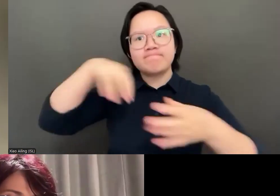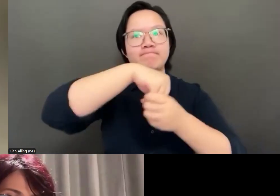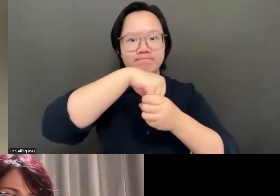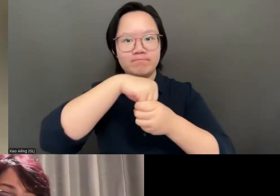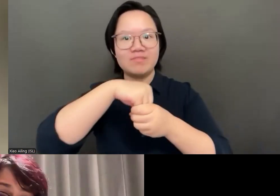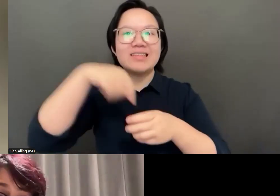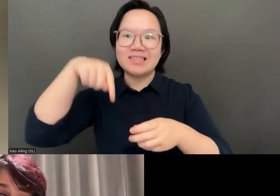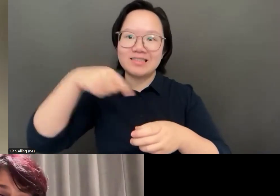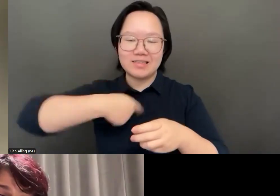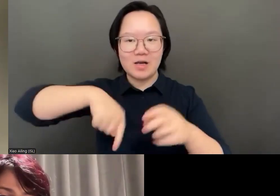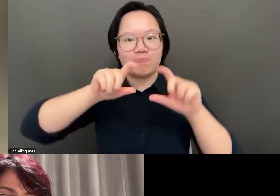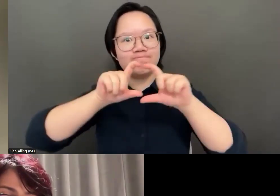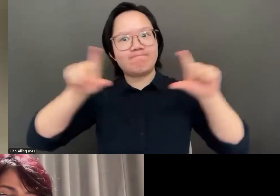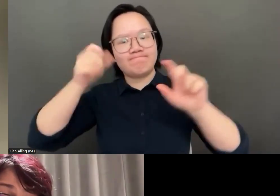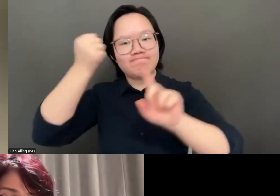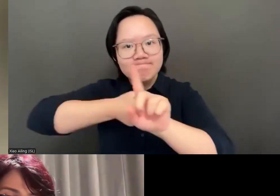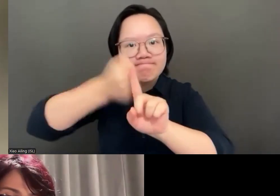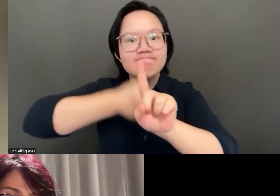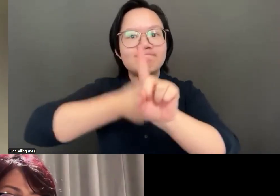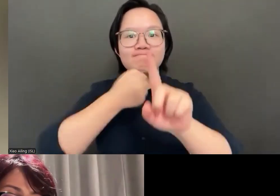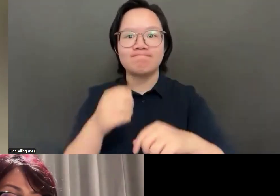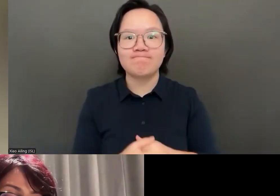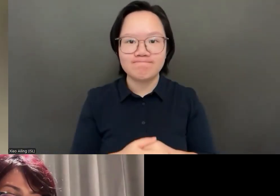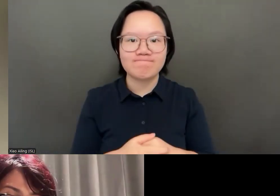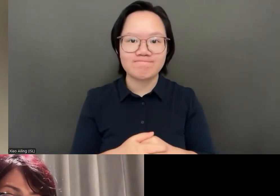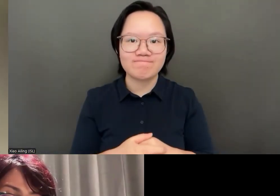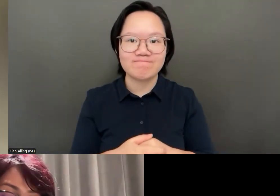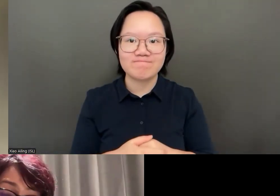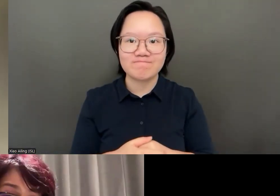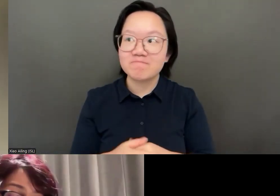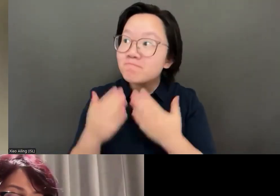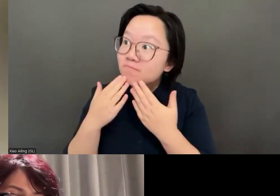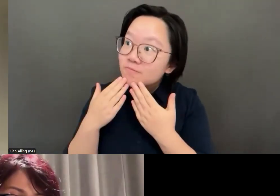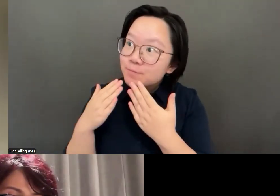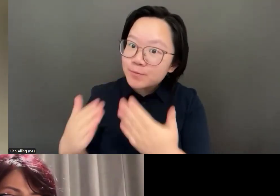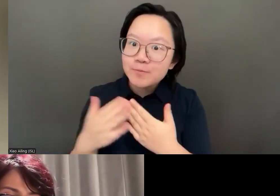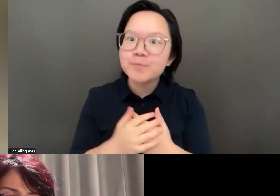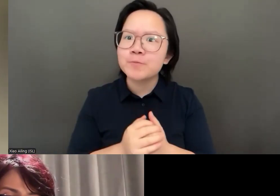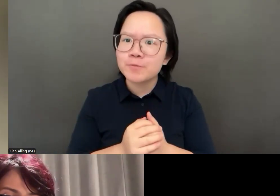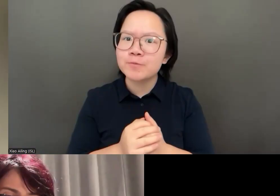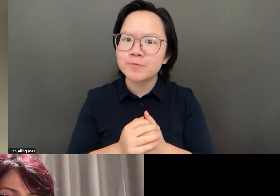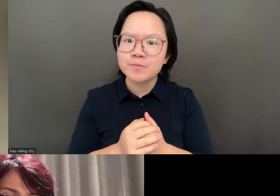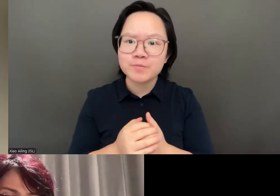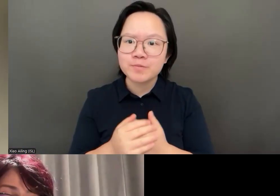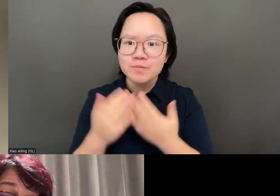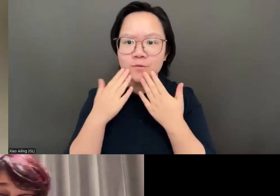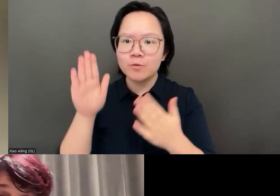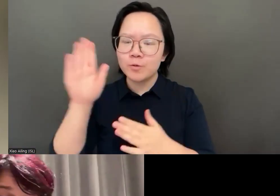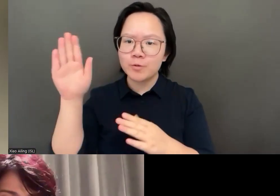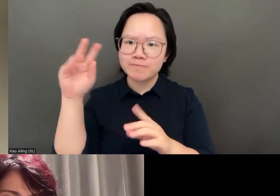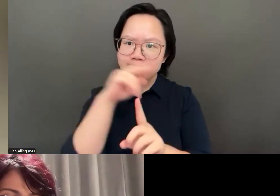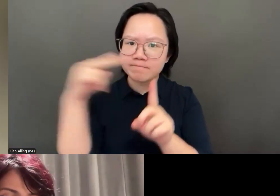very much for your intervention on how designing and adapting safeguarding policies